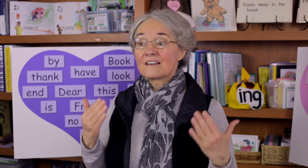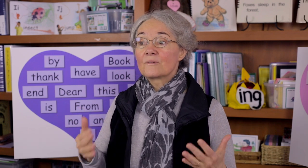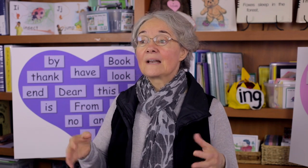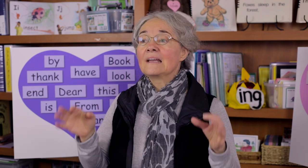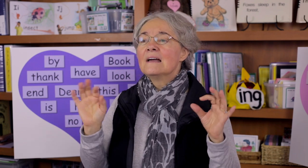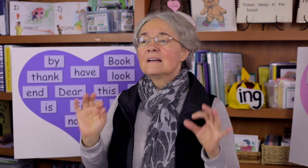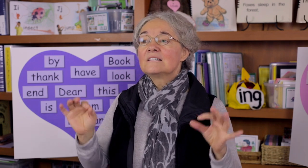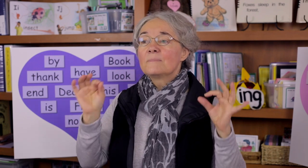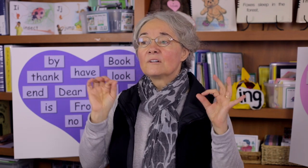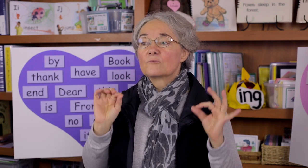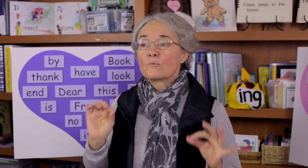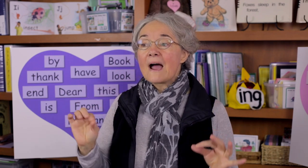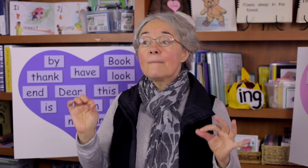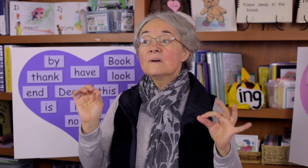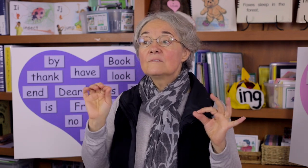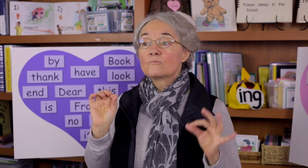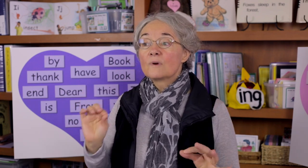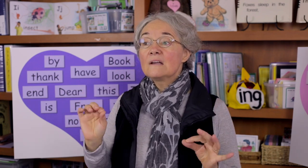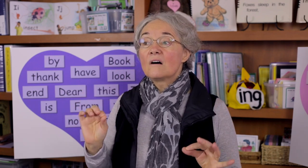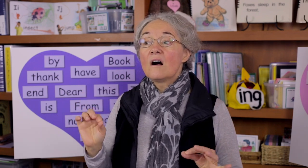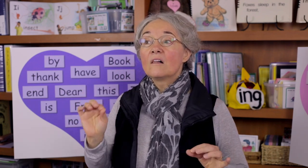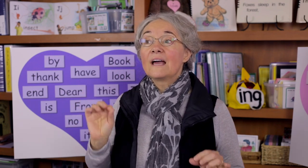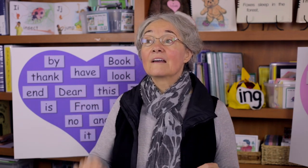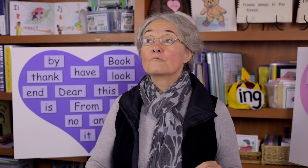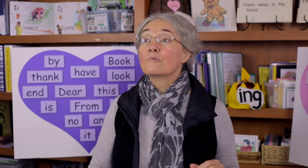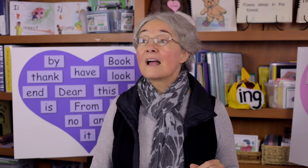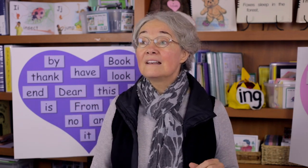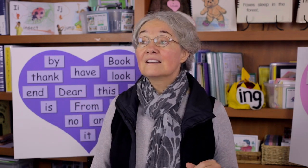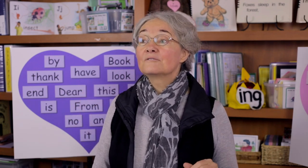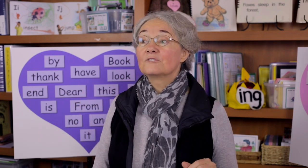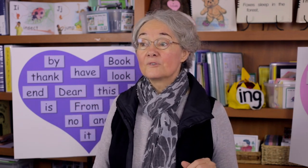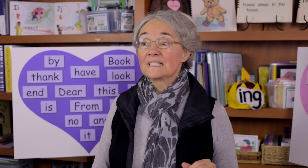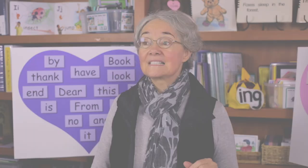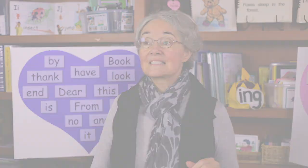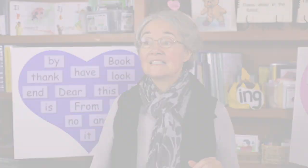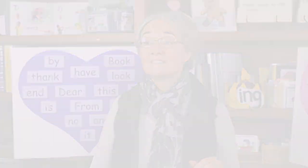kindergarten-friendly handwriting to build rapid recall and writing fluency.